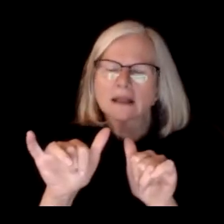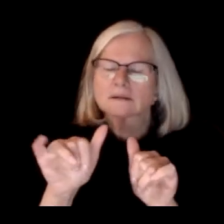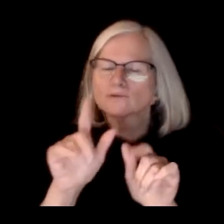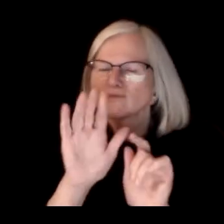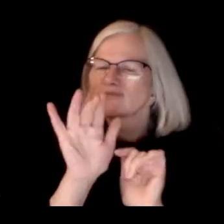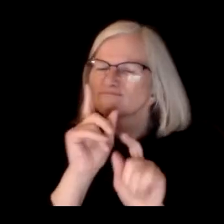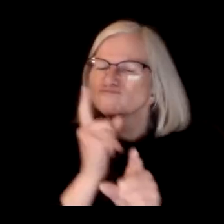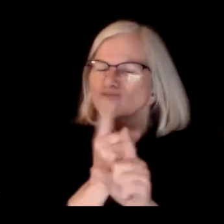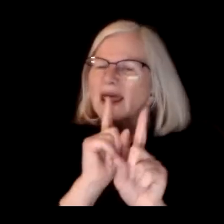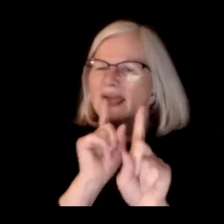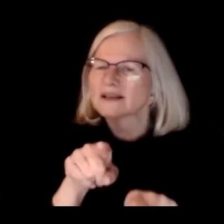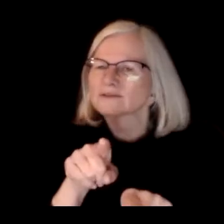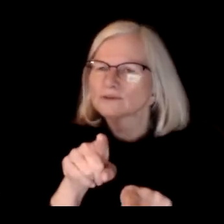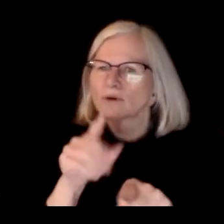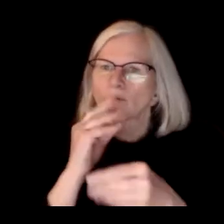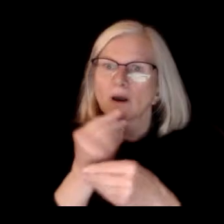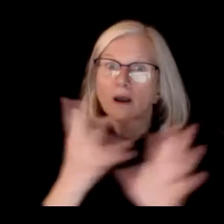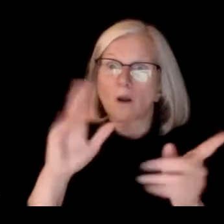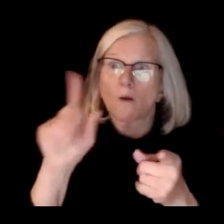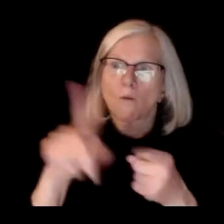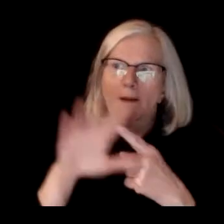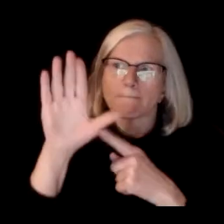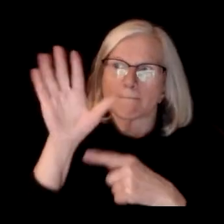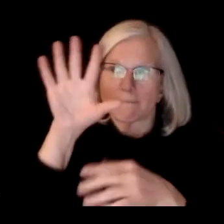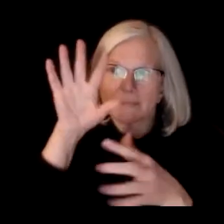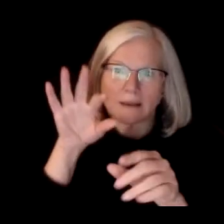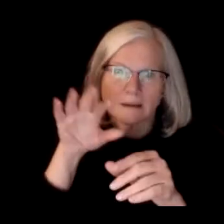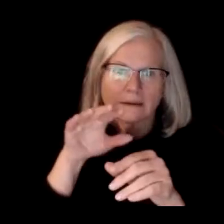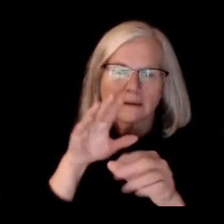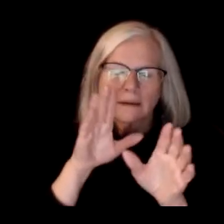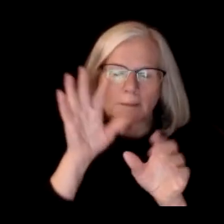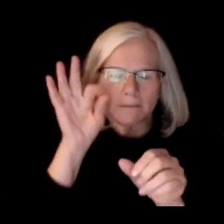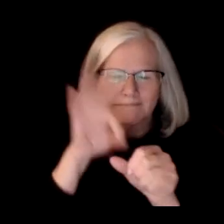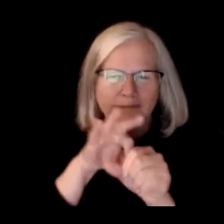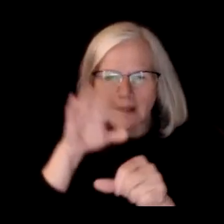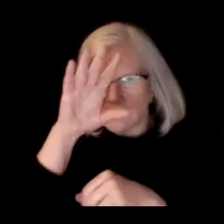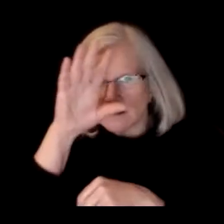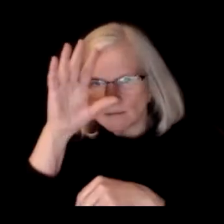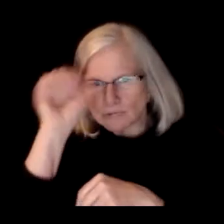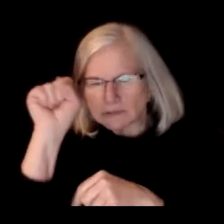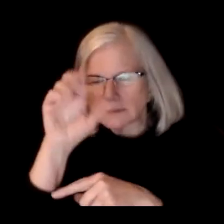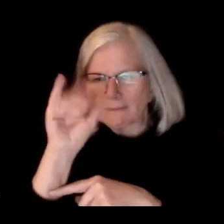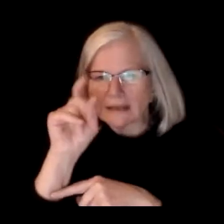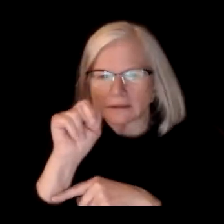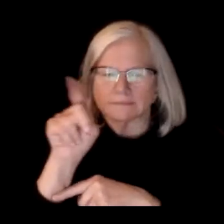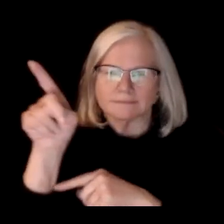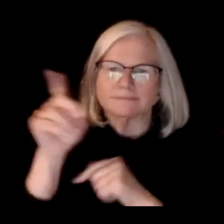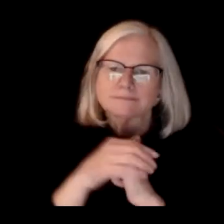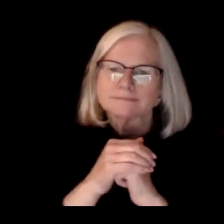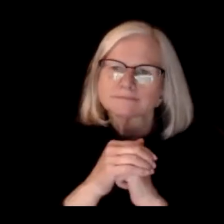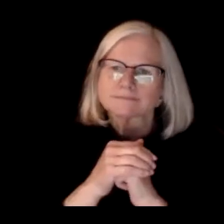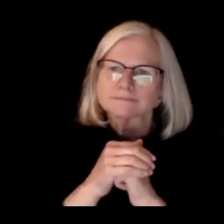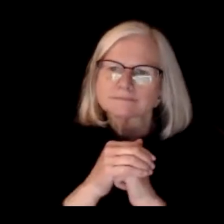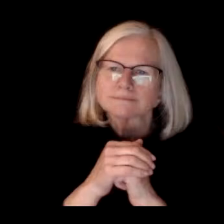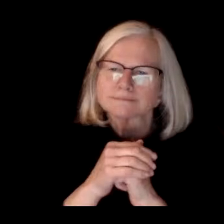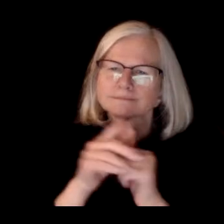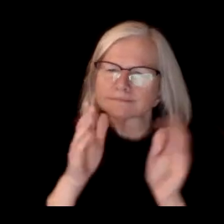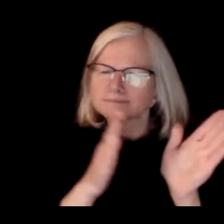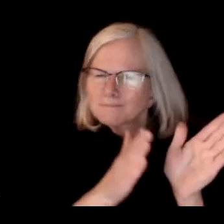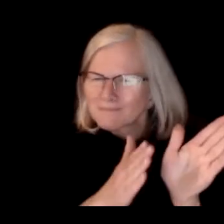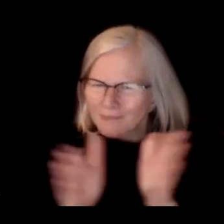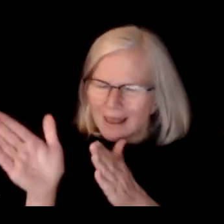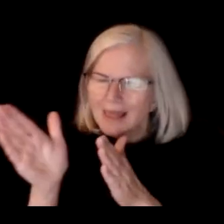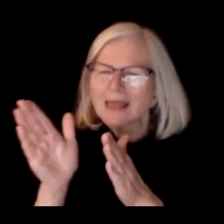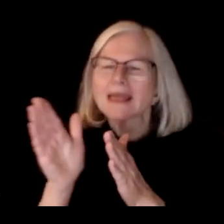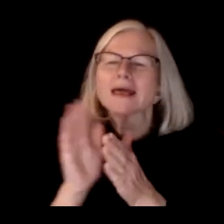in what sequence depends so much on how much vaccine is available to us. And